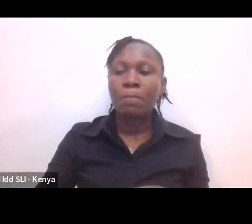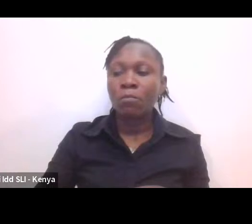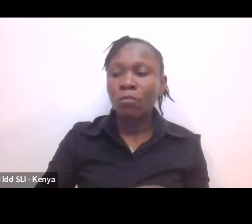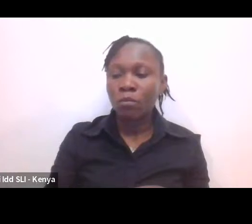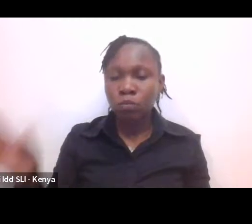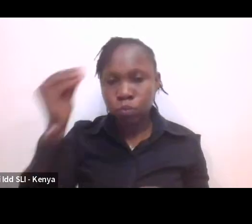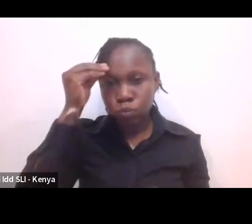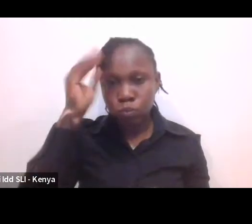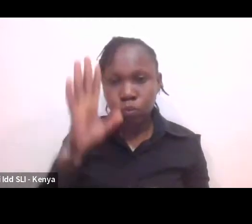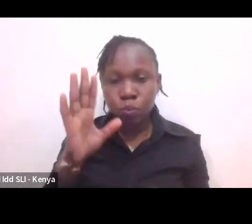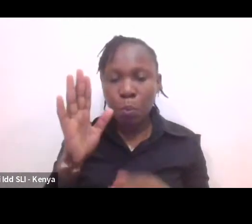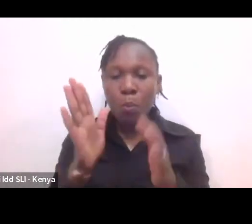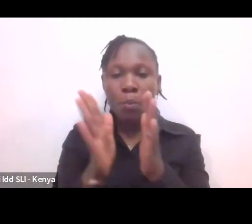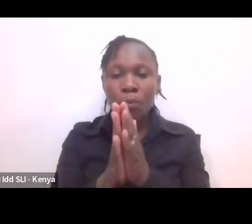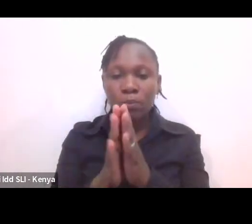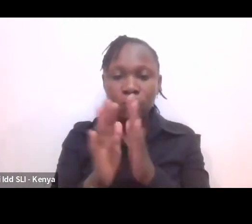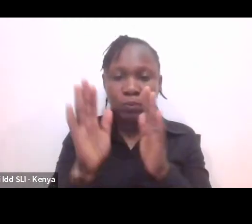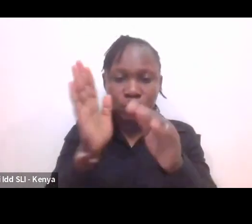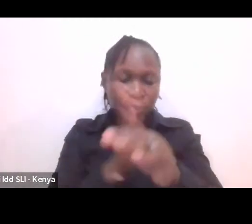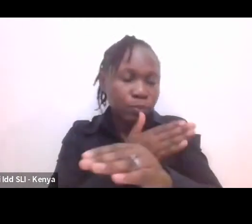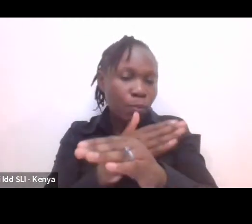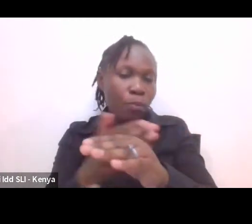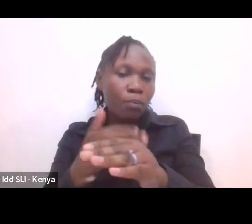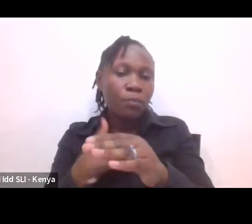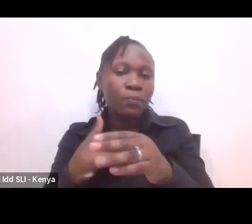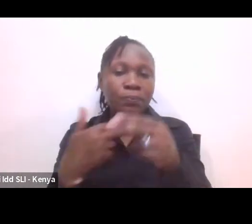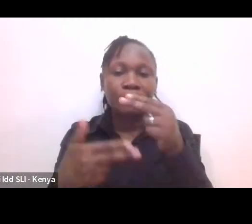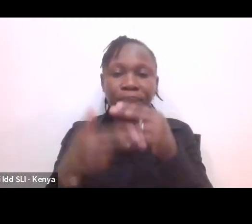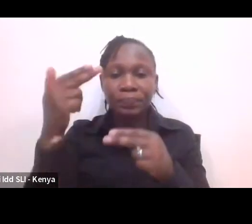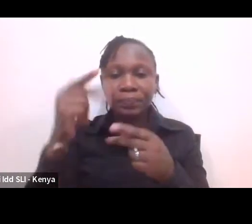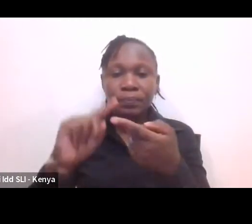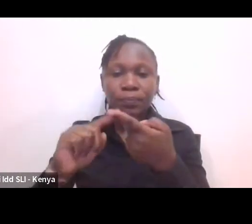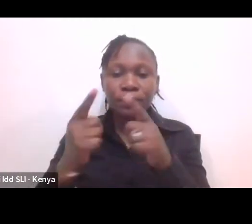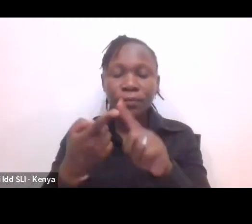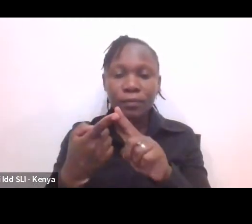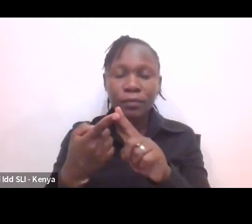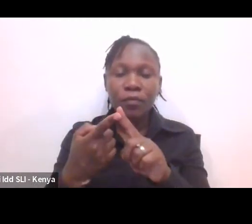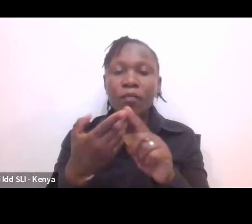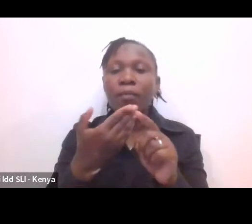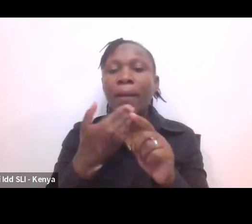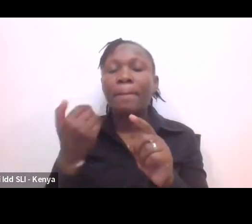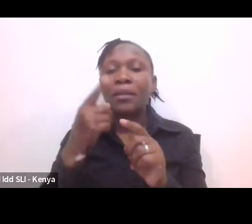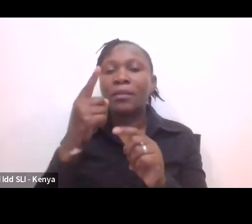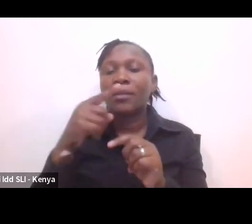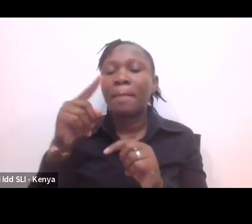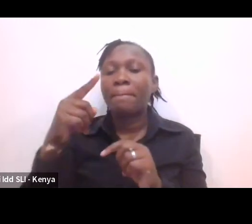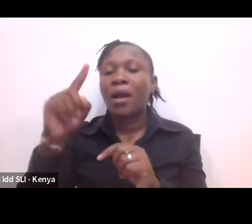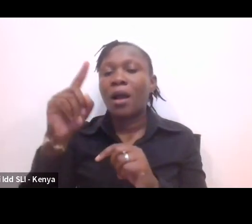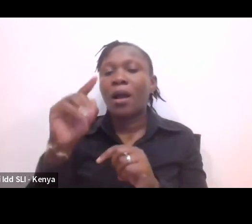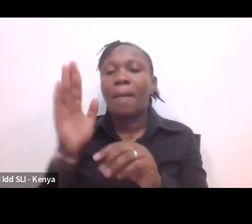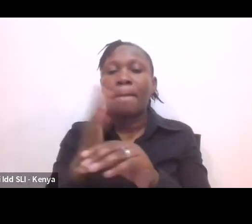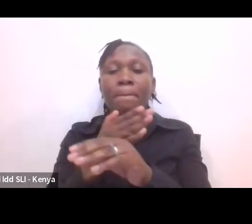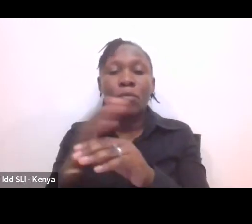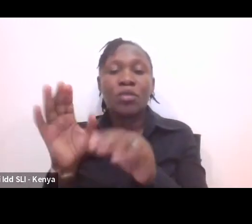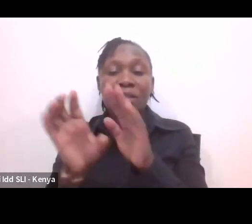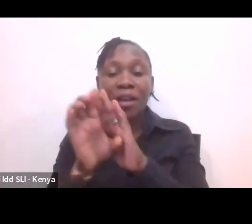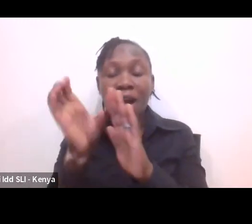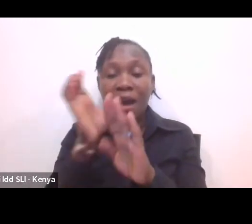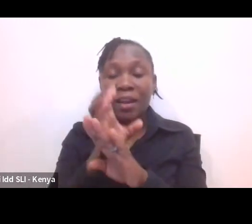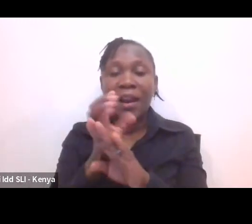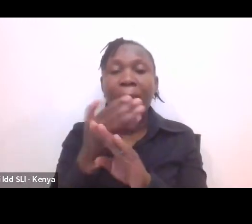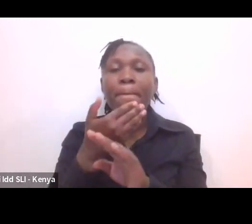higher standardized test scores and better outcomes, and that music curriculums are closely linked to cognitive